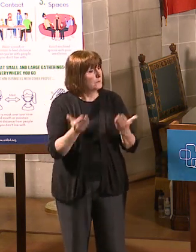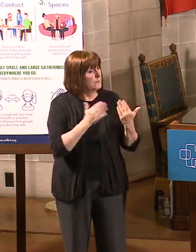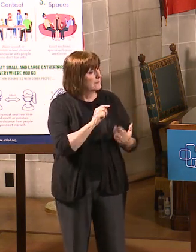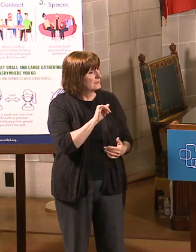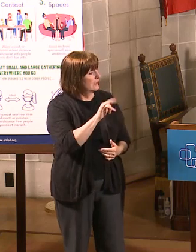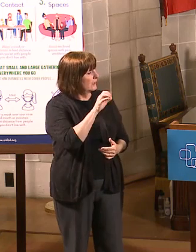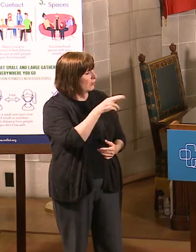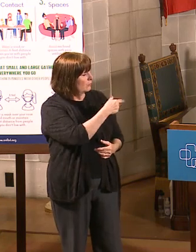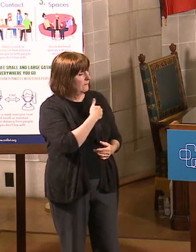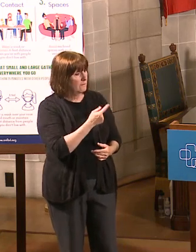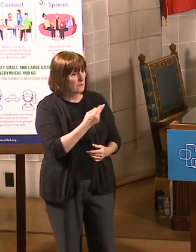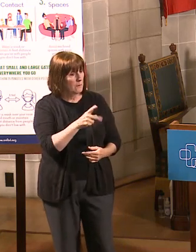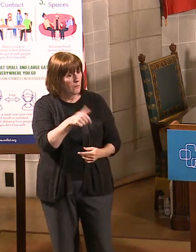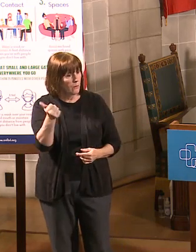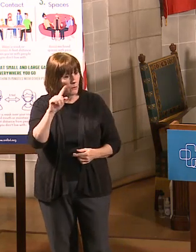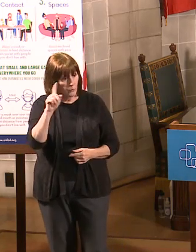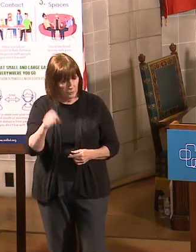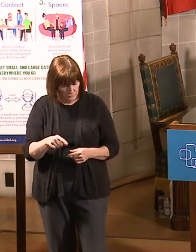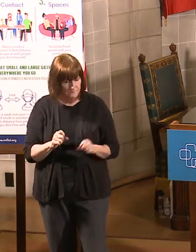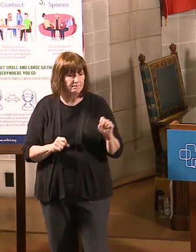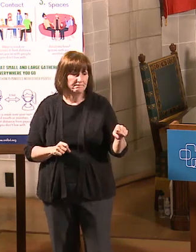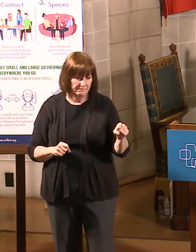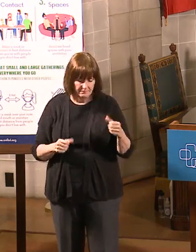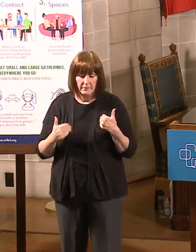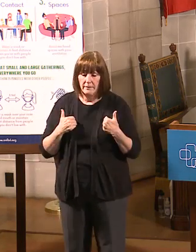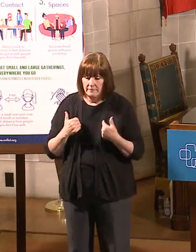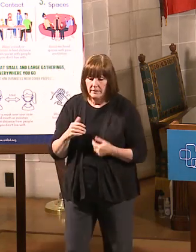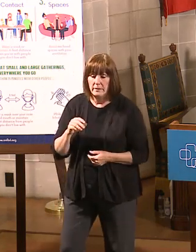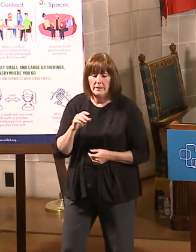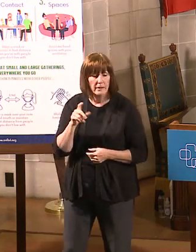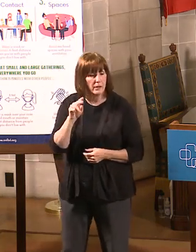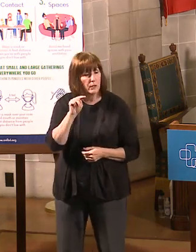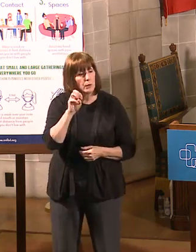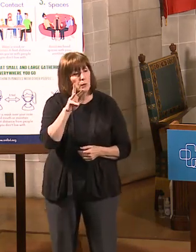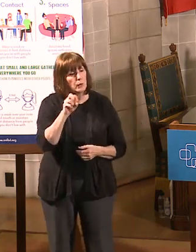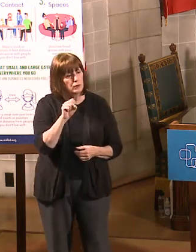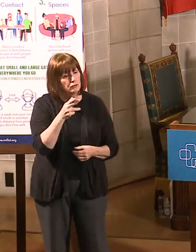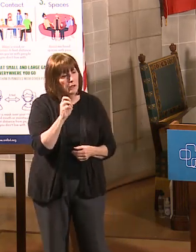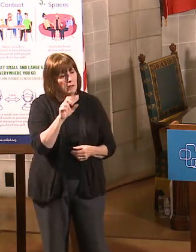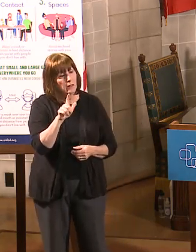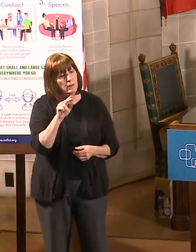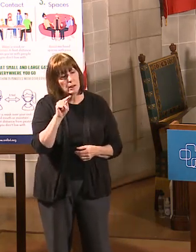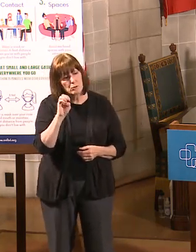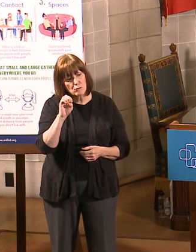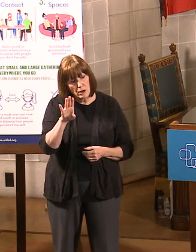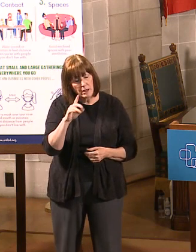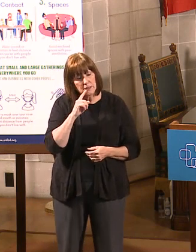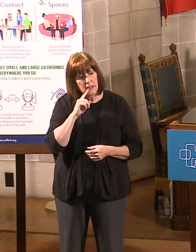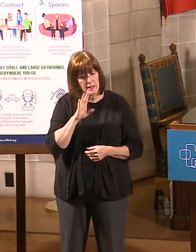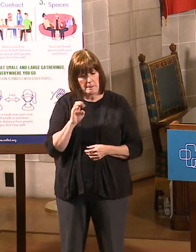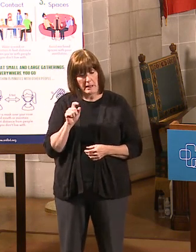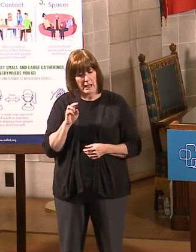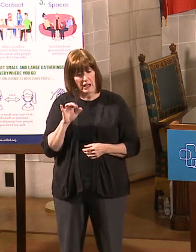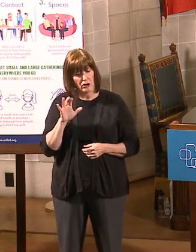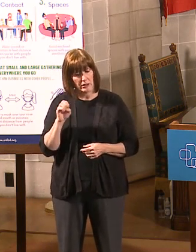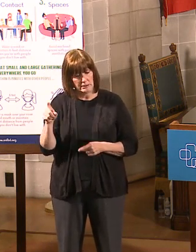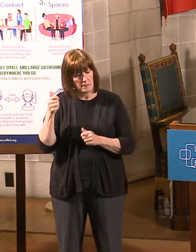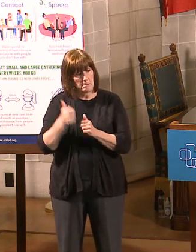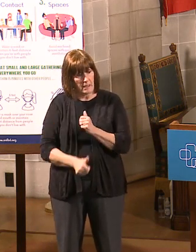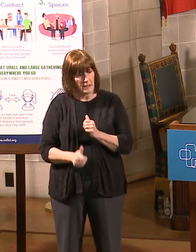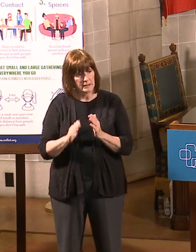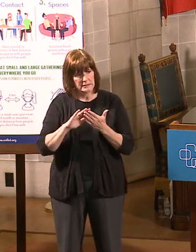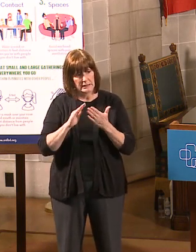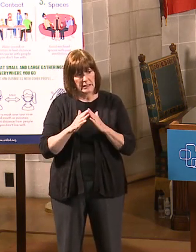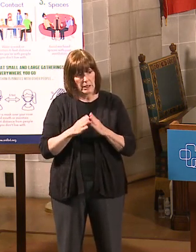got maybe a couple of other questions that came in. We do. Michael Shively with News Channel Nebraska asks, Beatrice passed a citywide